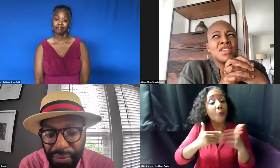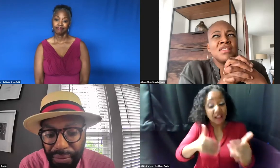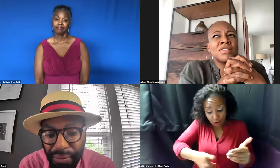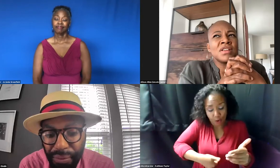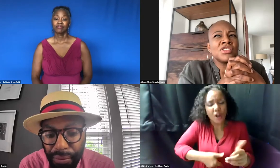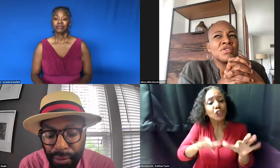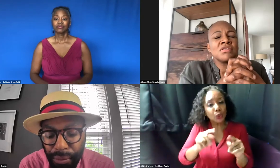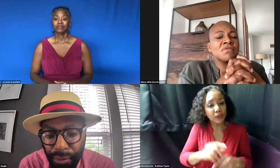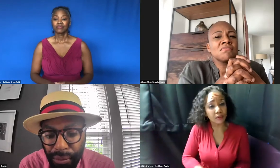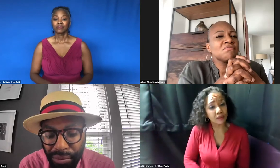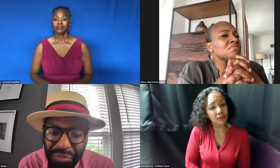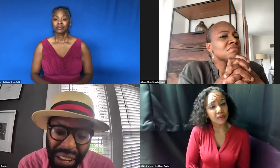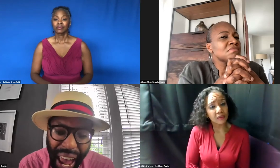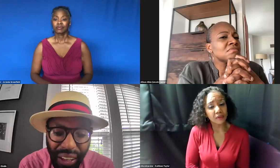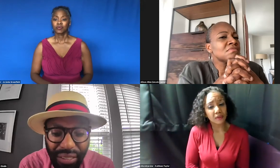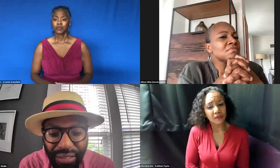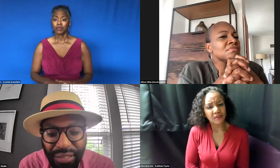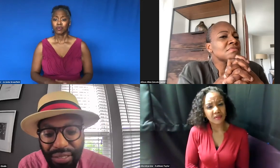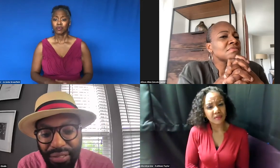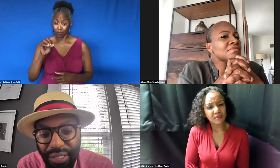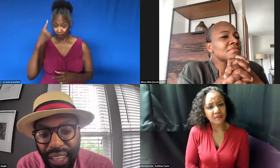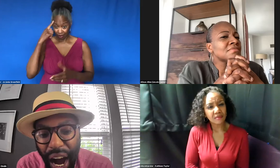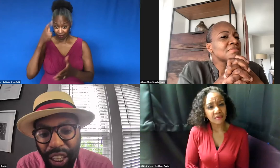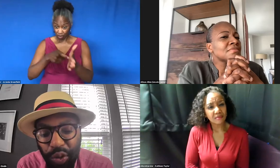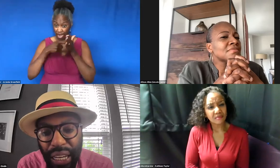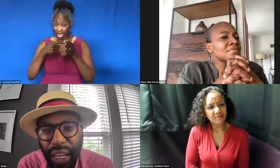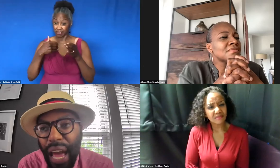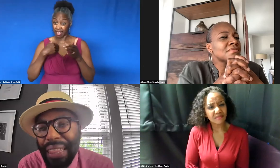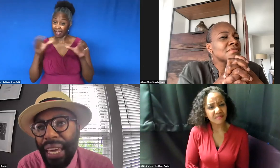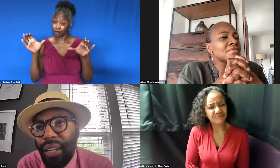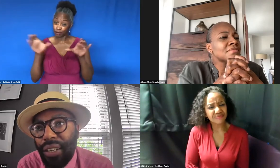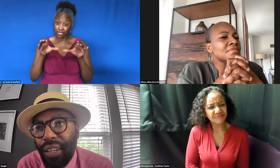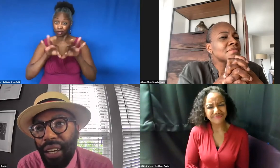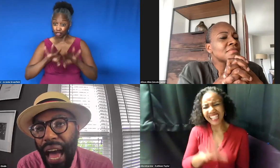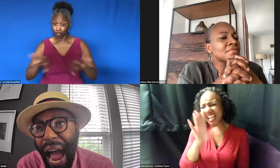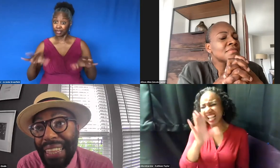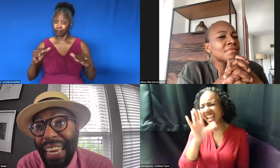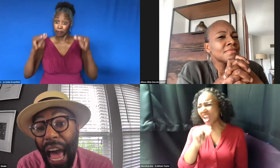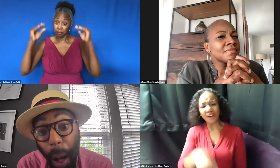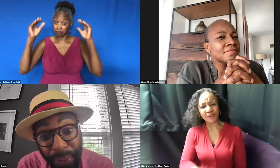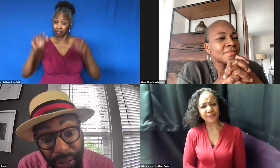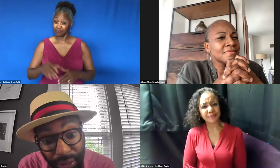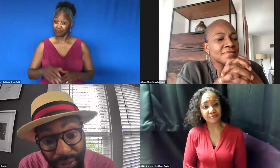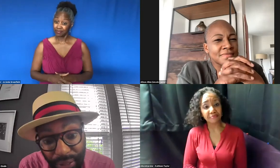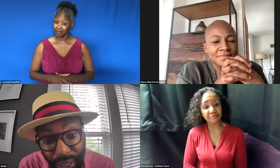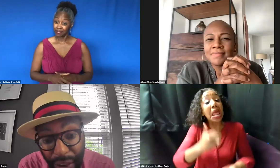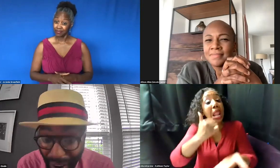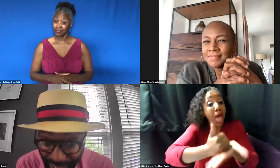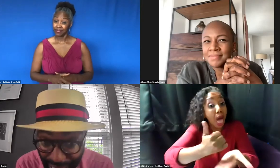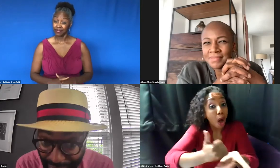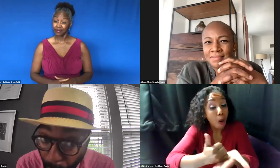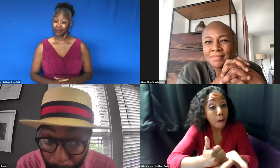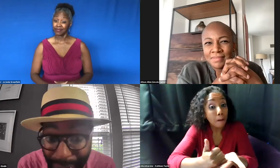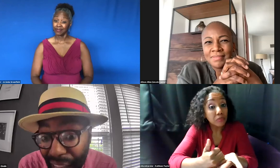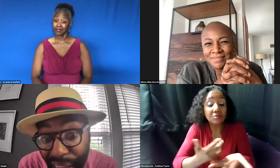you think you need the credentials? Nah, I don't think you need it. I think it helps. Mm-hmm. If I